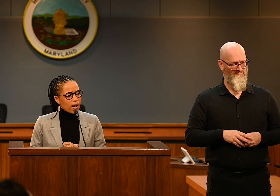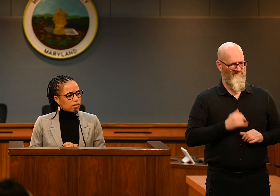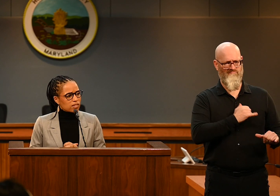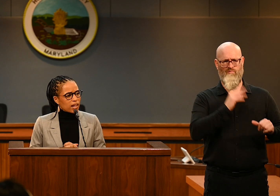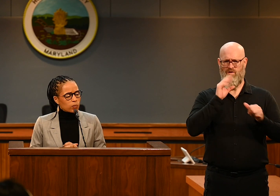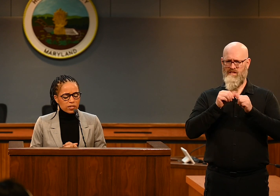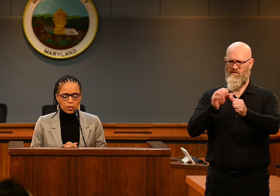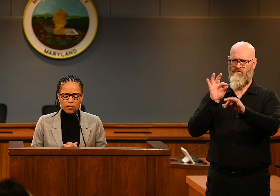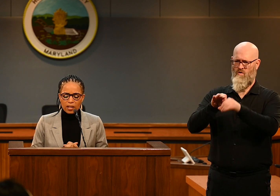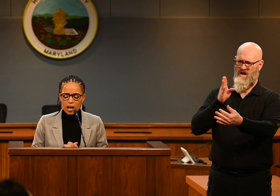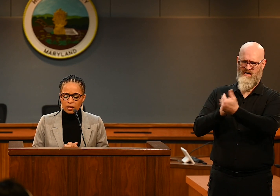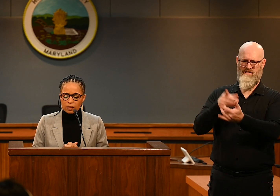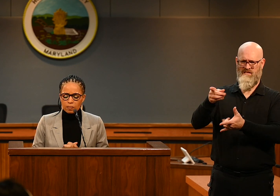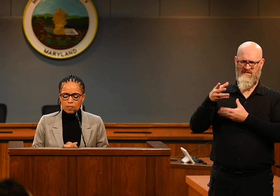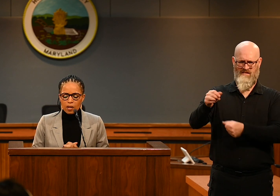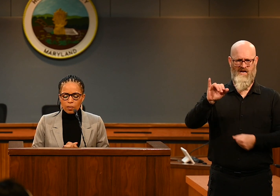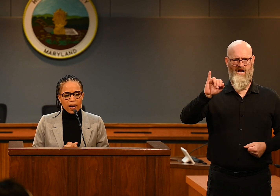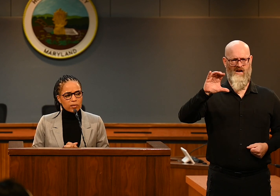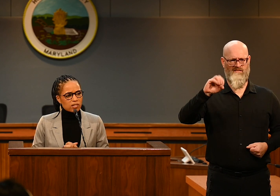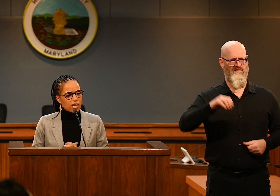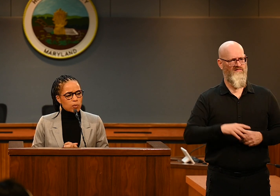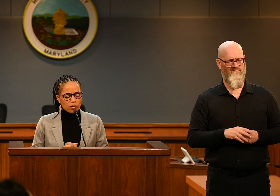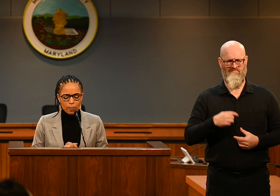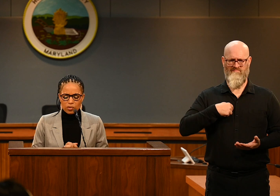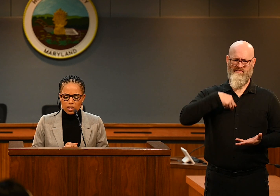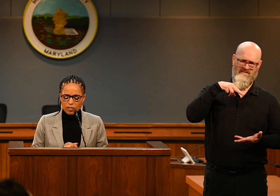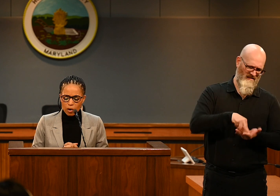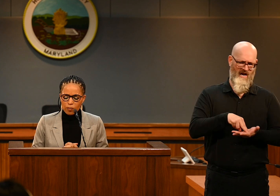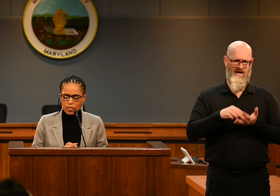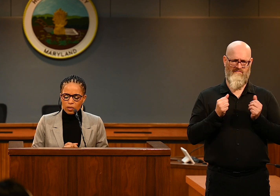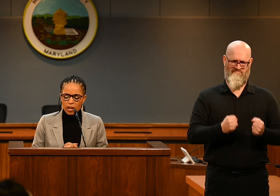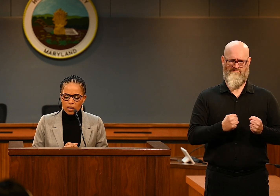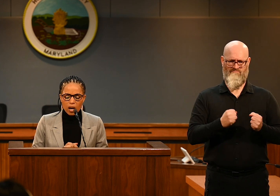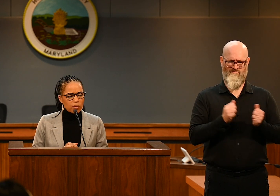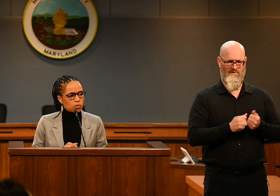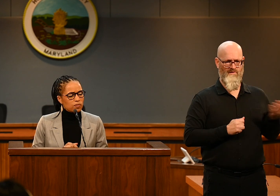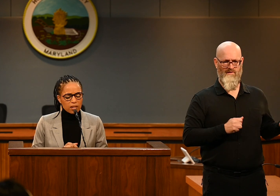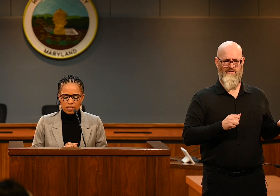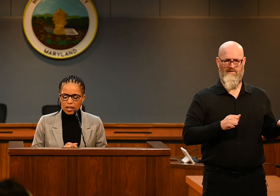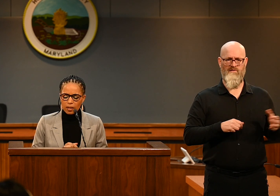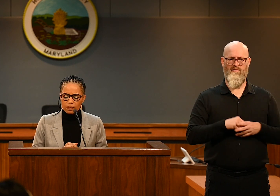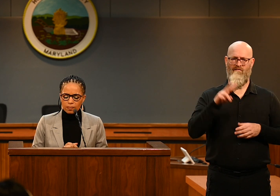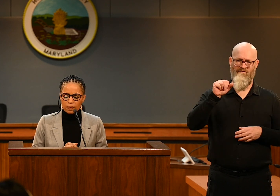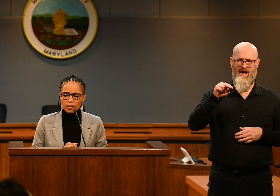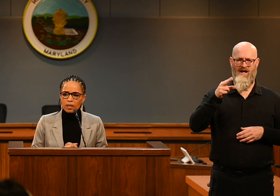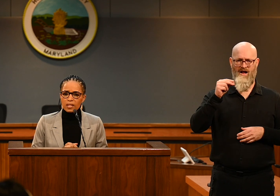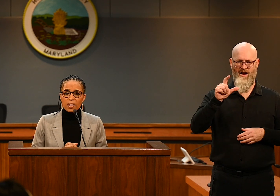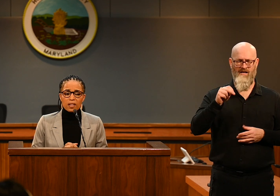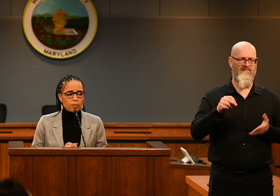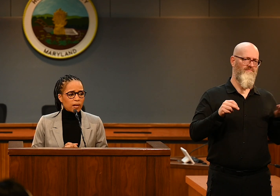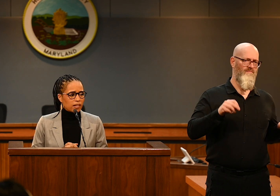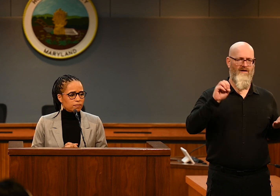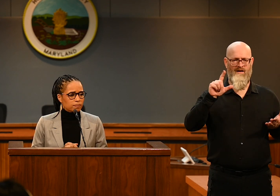I'm proud to stand with Senator Van Hollen, proud to stand with Representative Elfreth and others who have done the same.